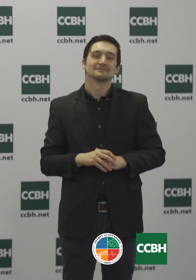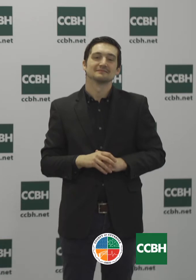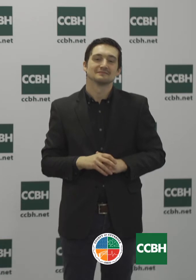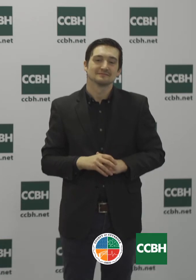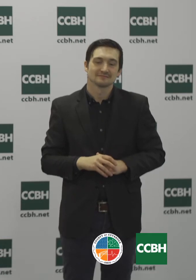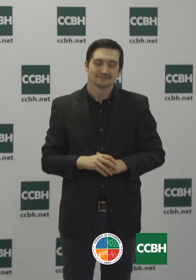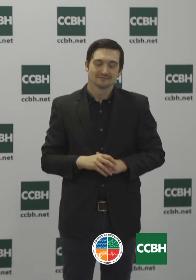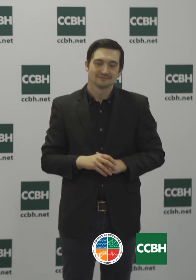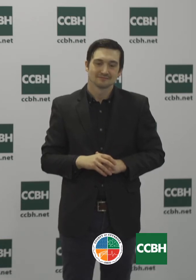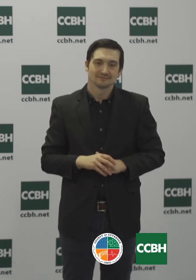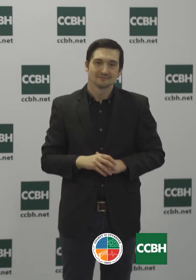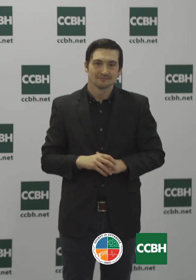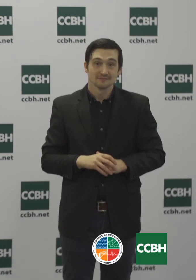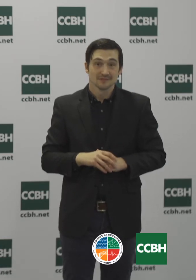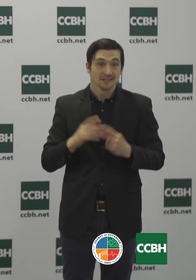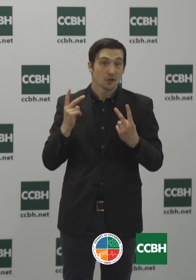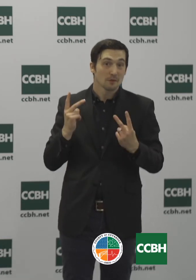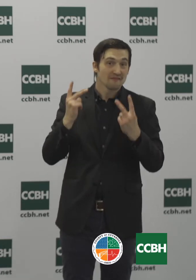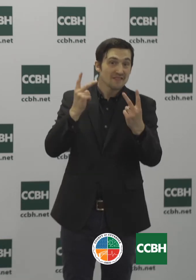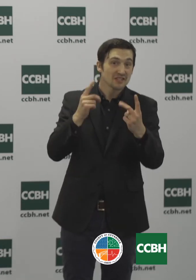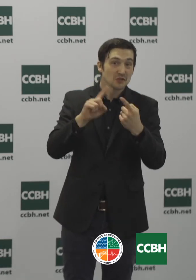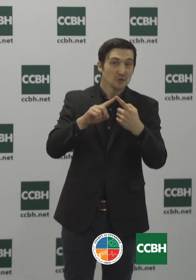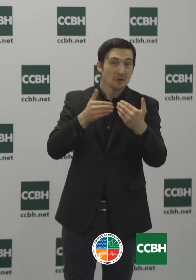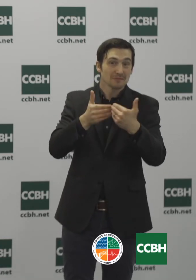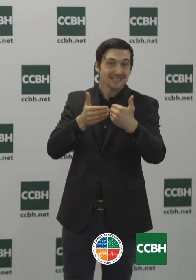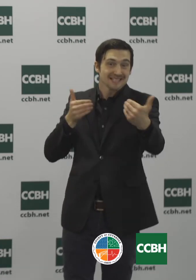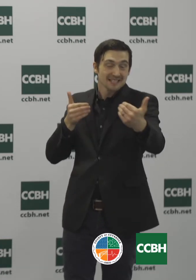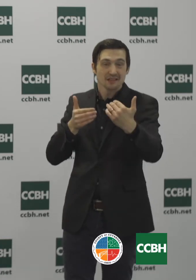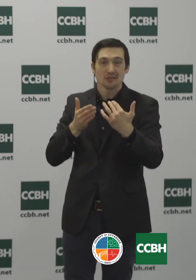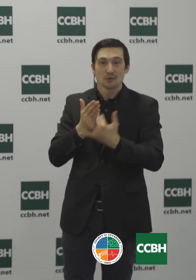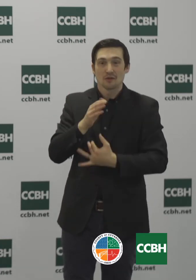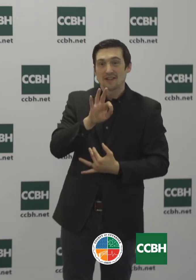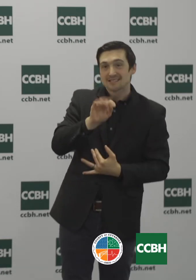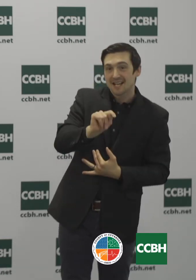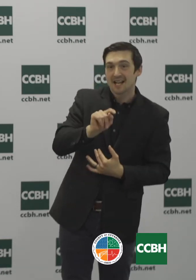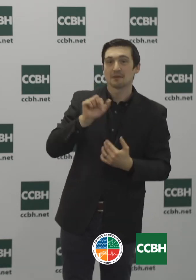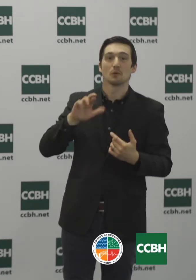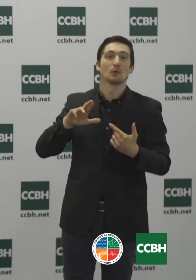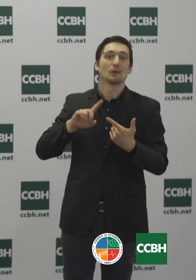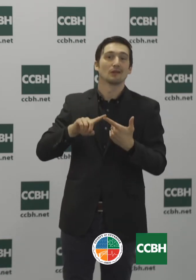I'll be visiting you from a distance, either through FaceTime